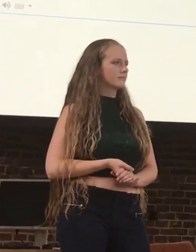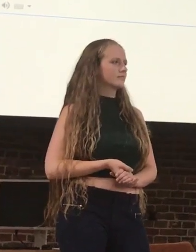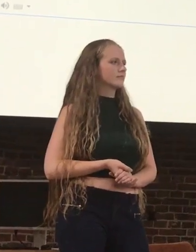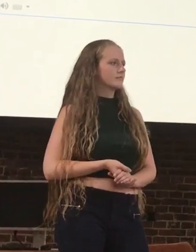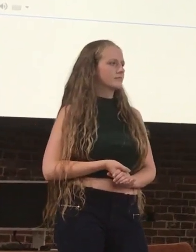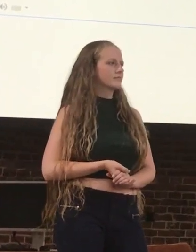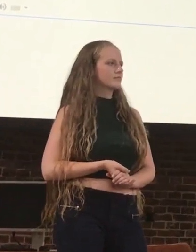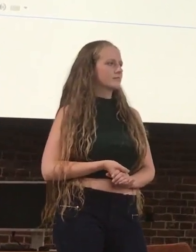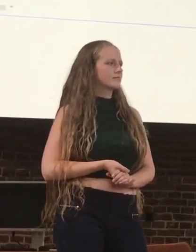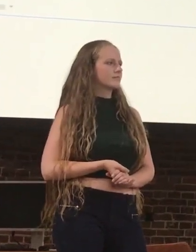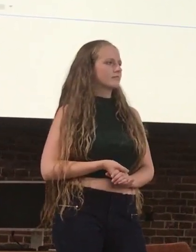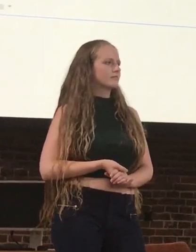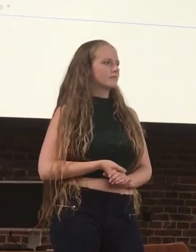convert them into any other language.